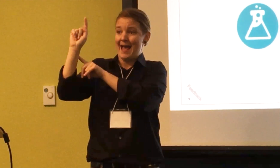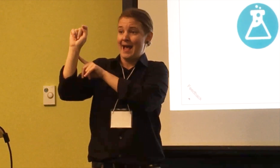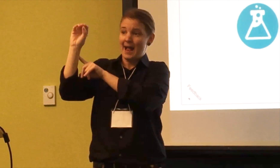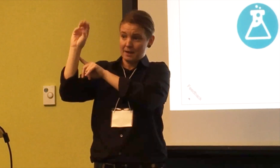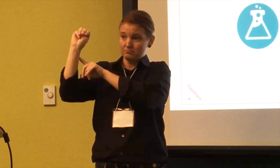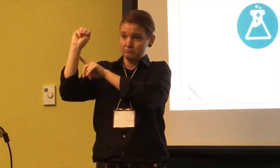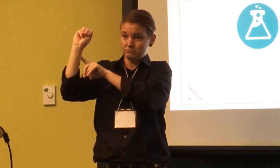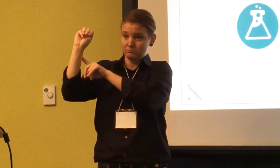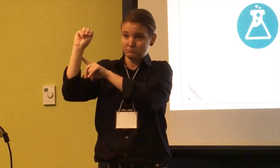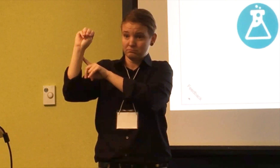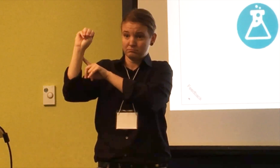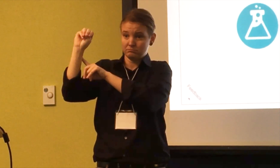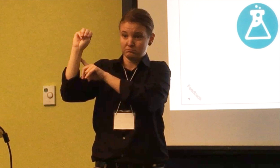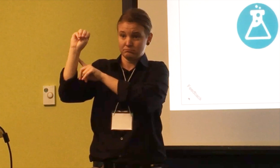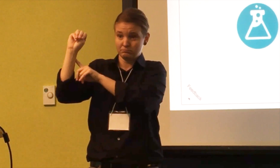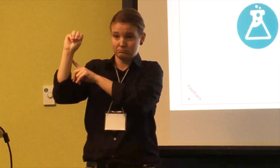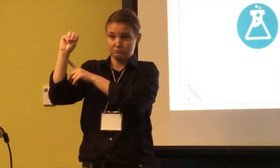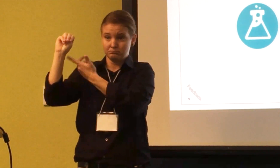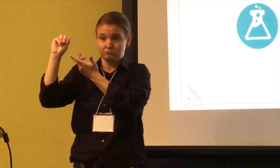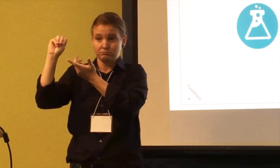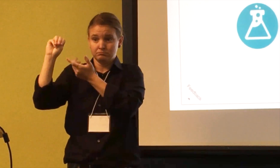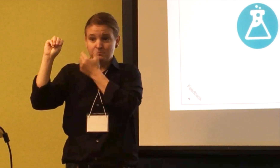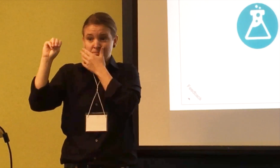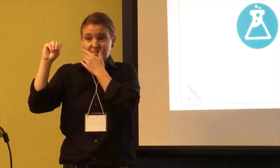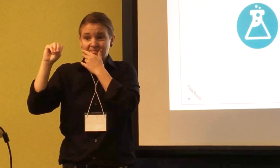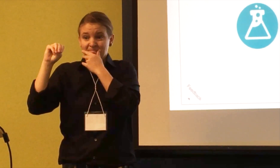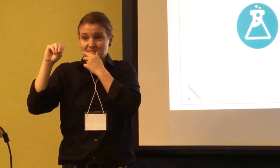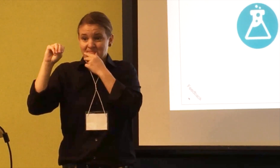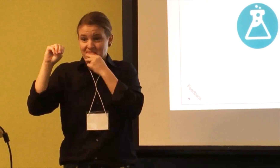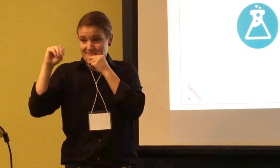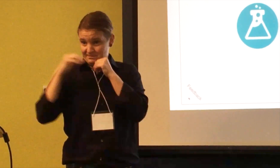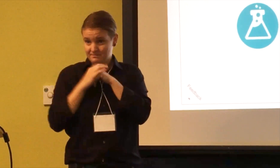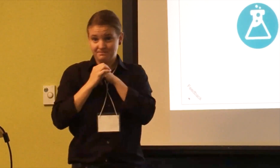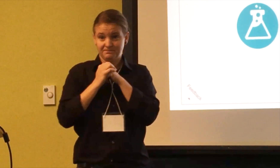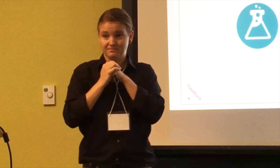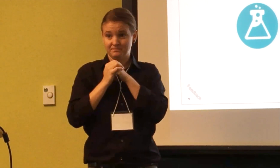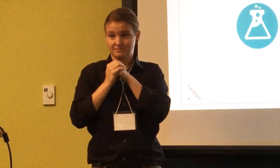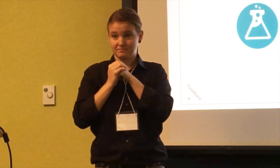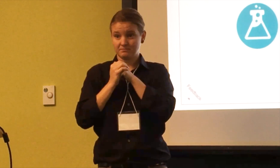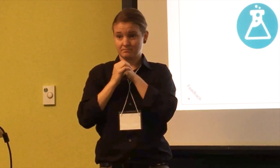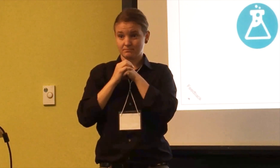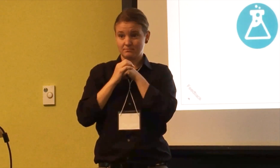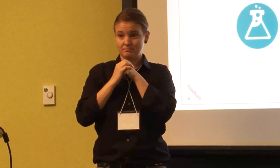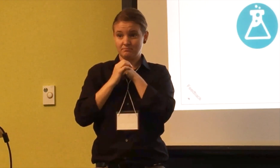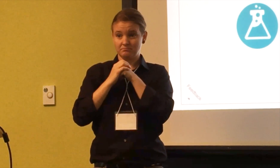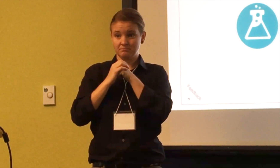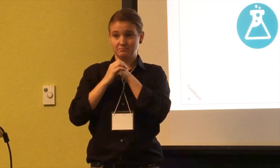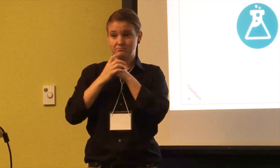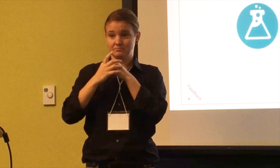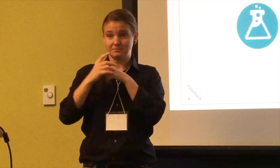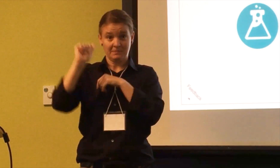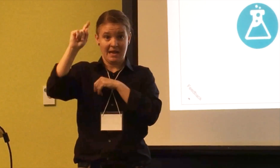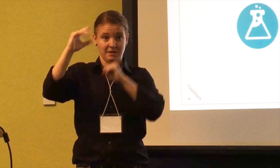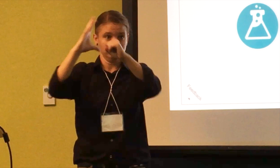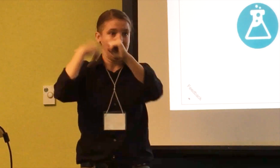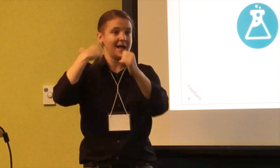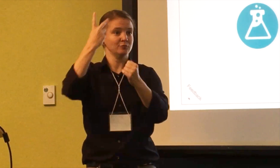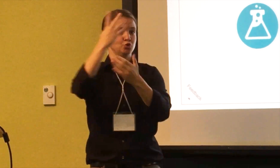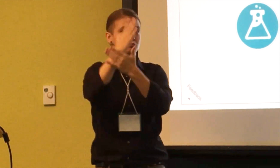You enter various parts of signs, much like you would enter the letters of words. So the sign for atom, for example, has